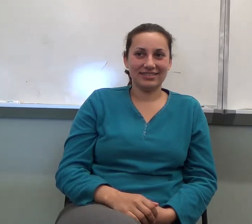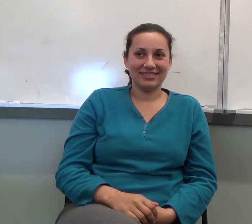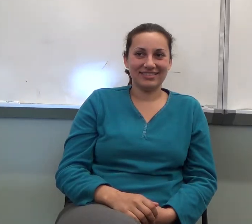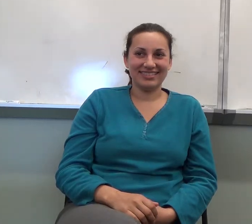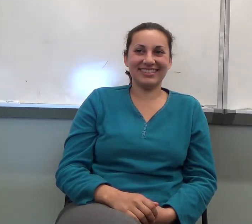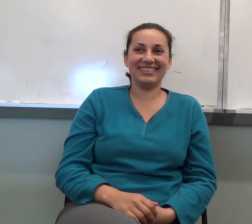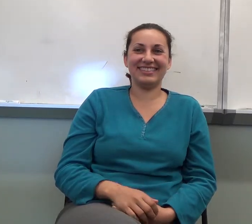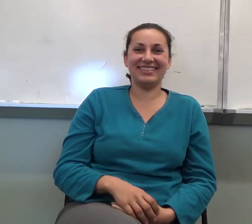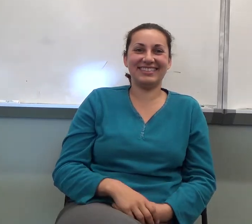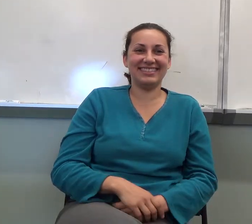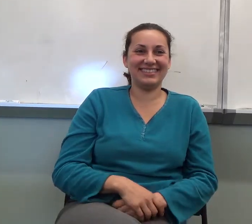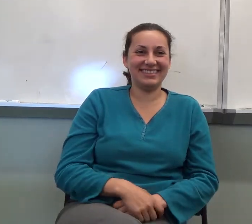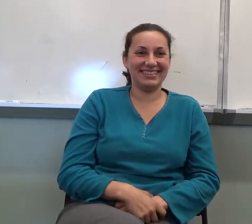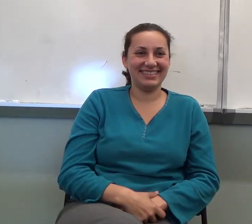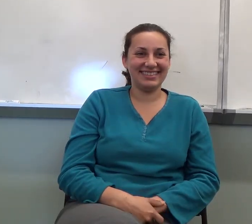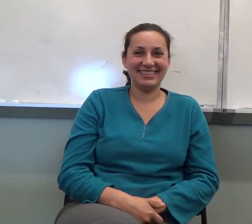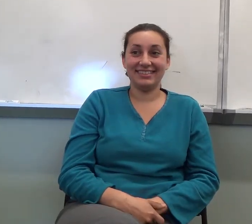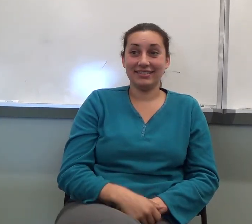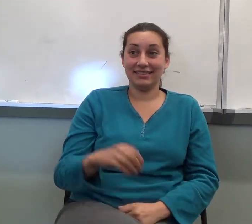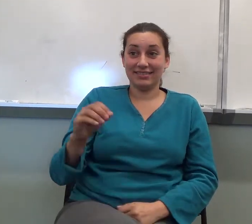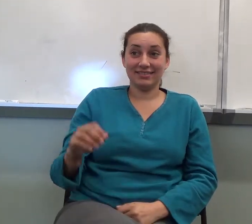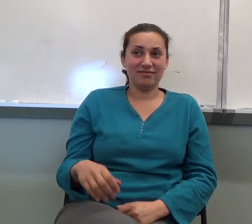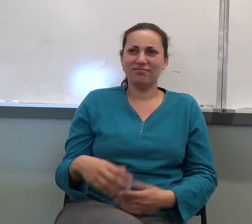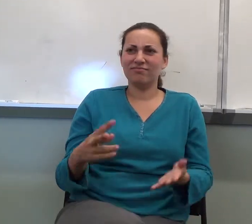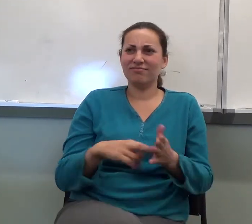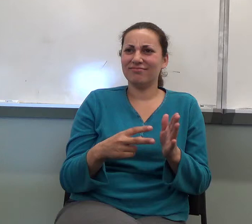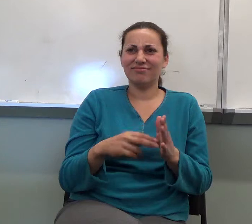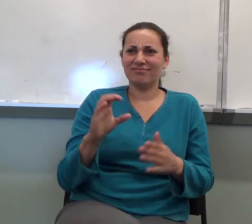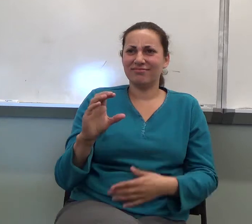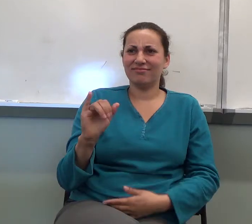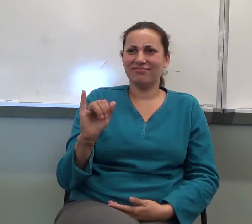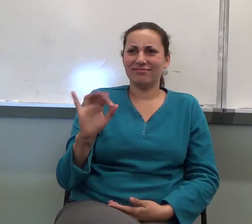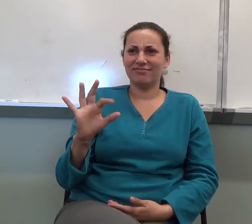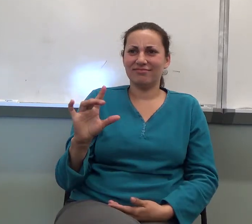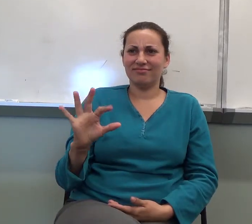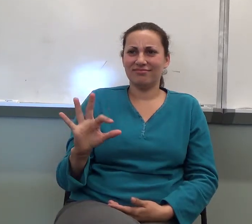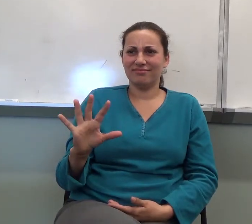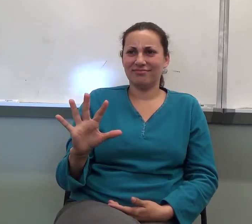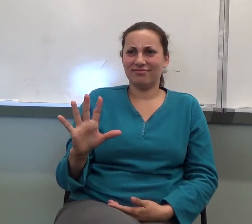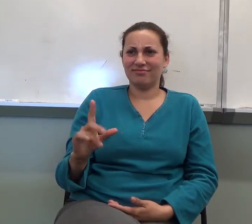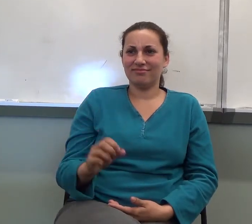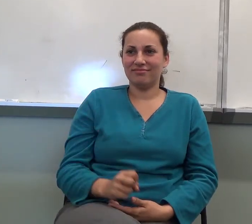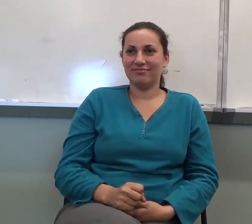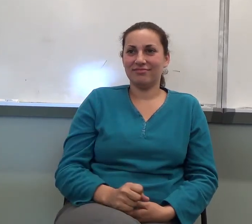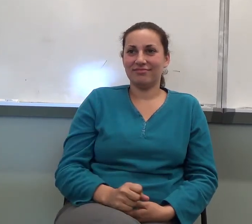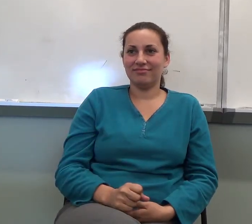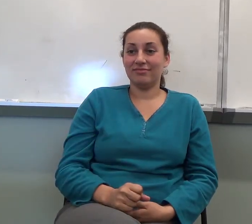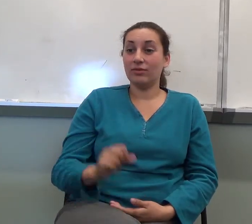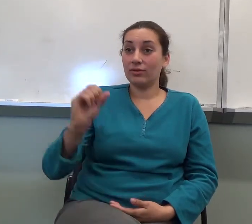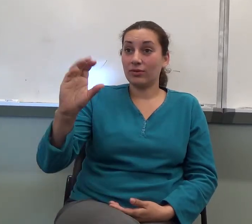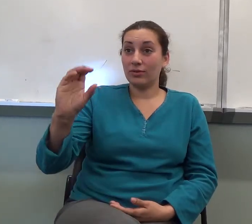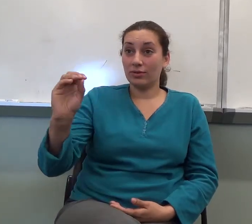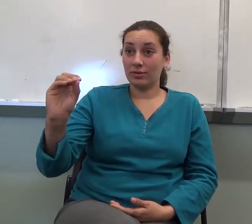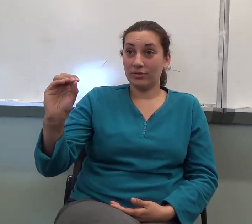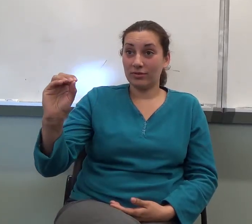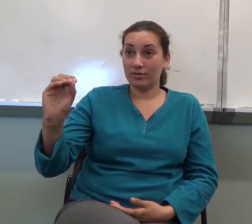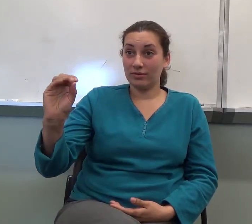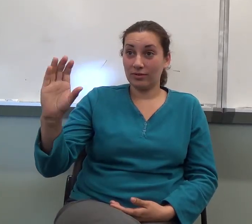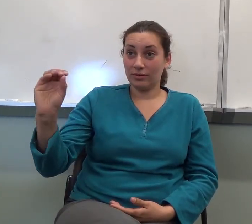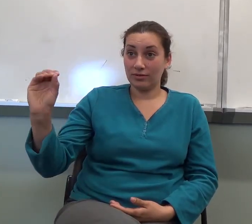6-pack. Okay. Well, that would mean every one of those members of the 6-pack would be 710 milliliters. And you